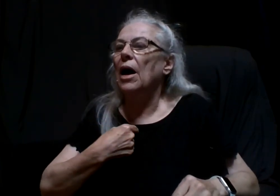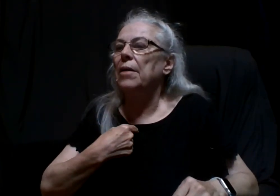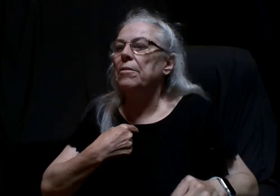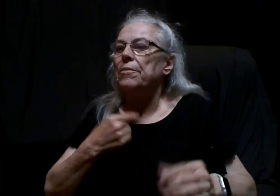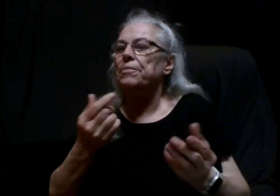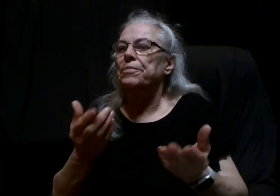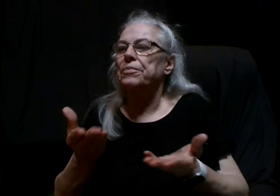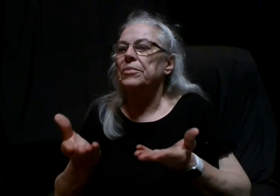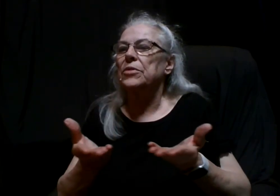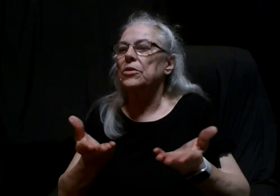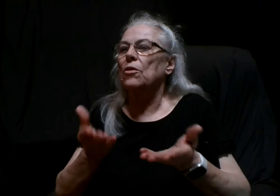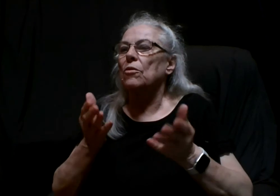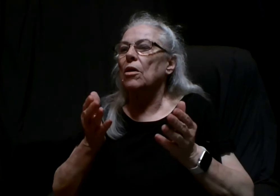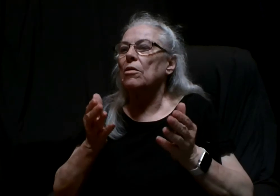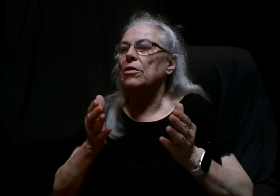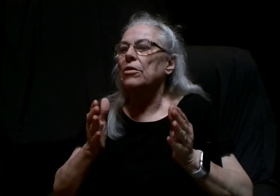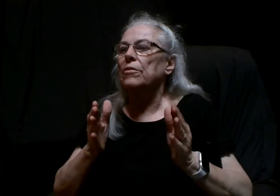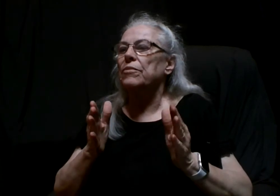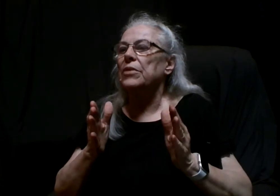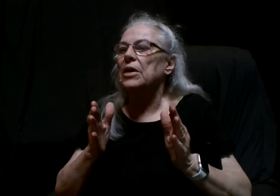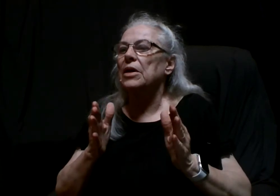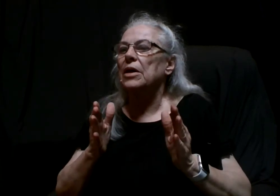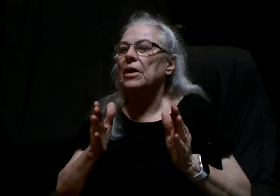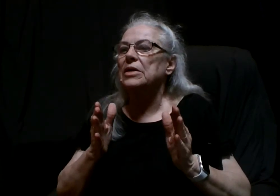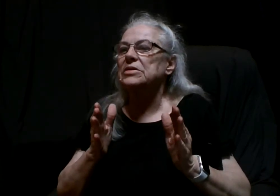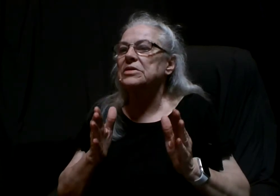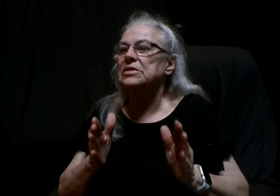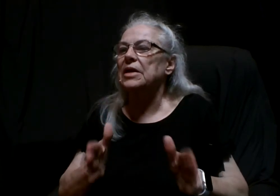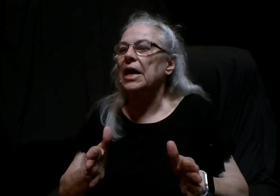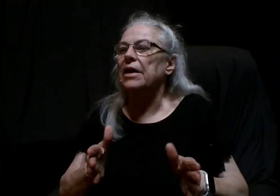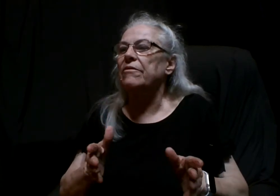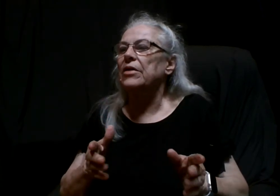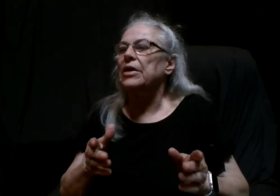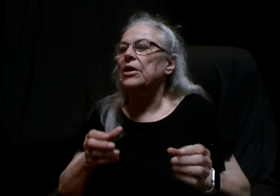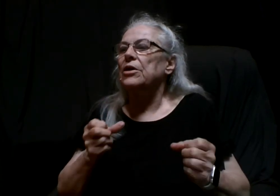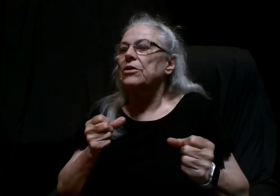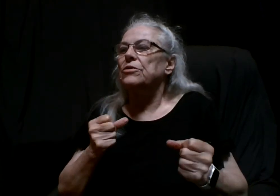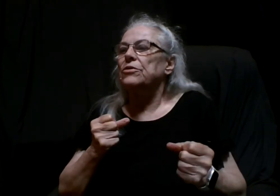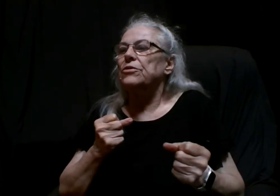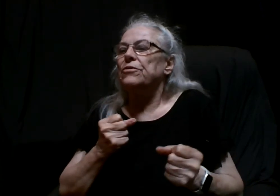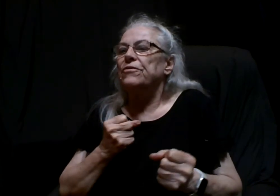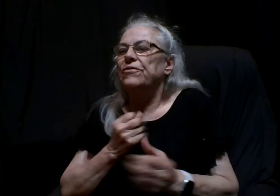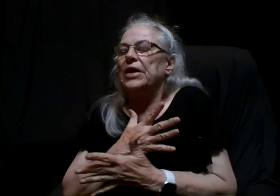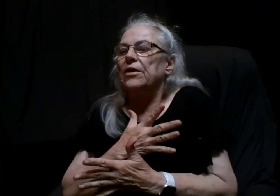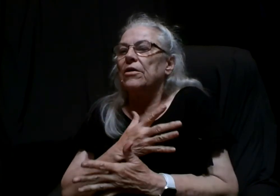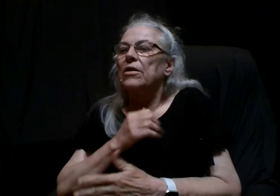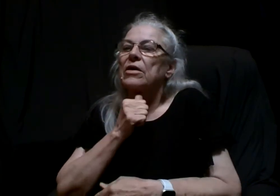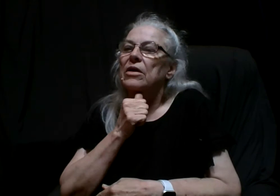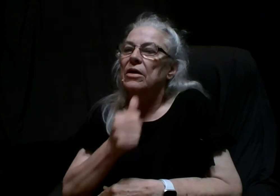I'm no longer a slave to fear